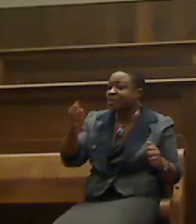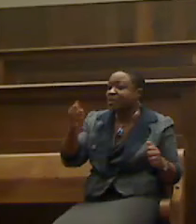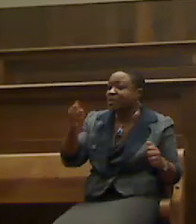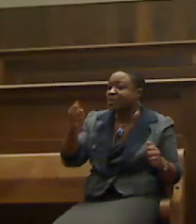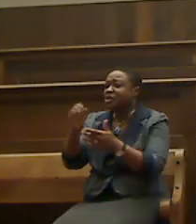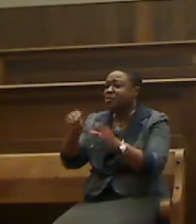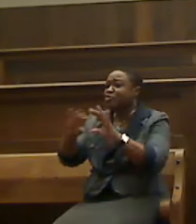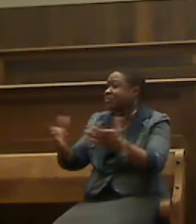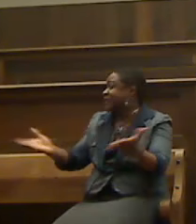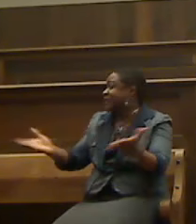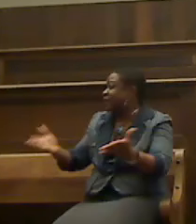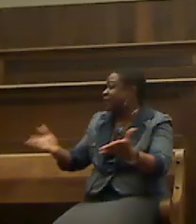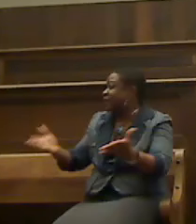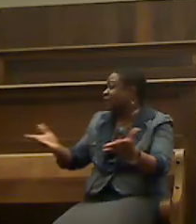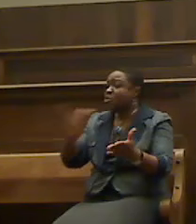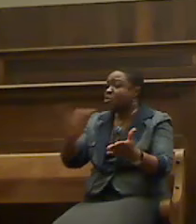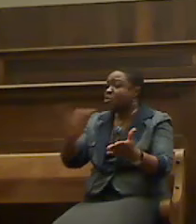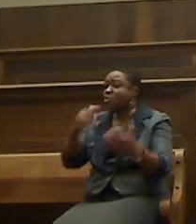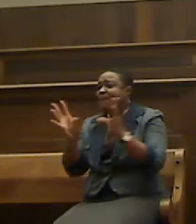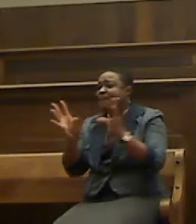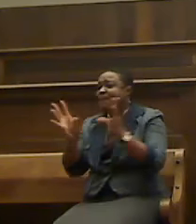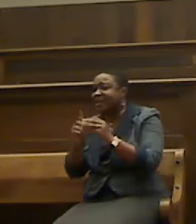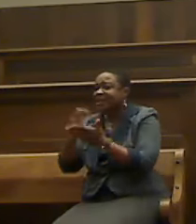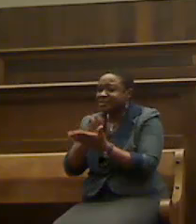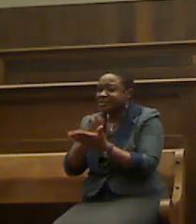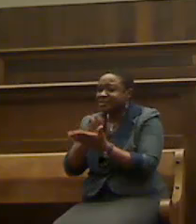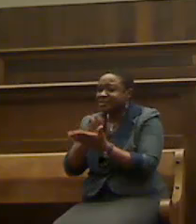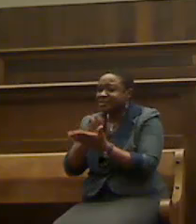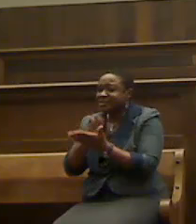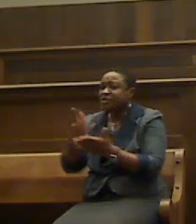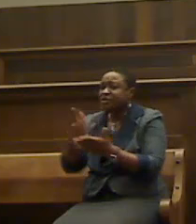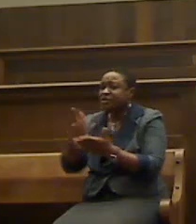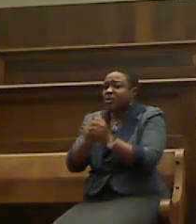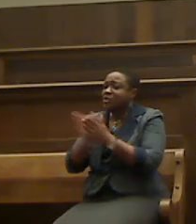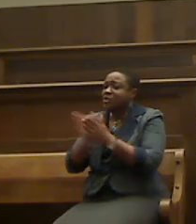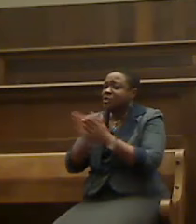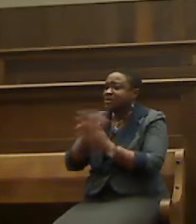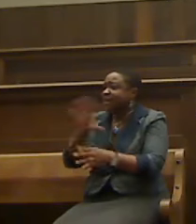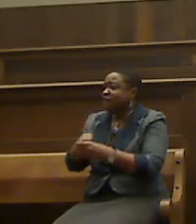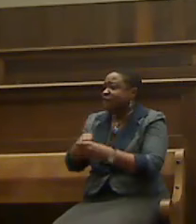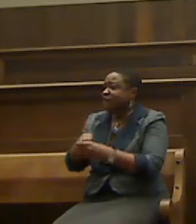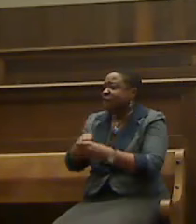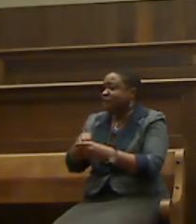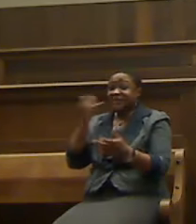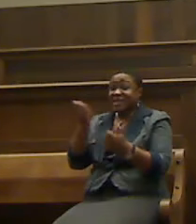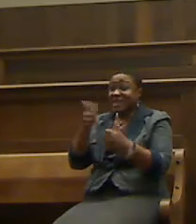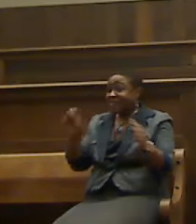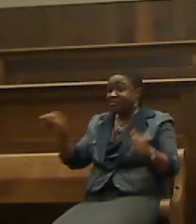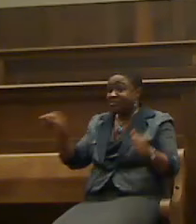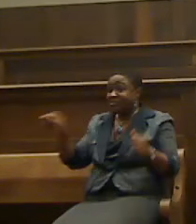here that have meetings or lists and they want to meet with people who are interested in getting involved. So is there anyone